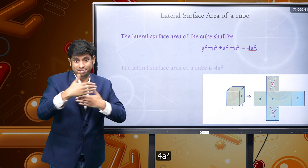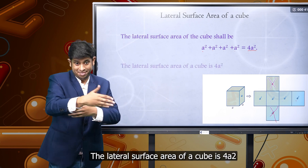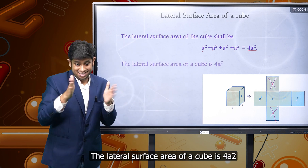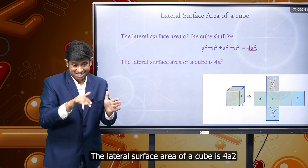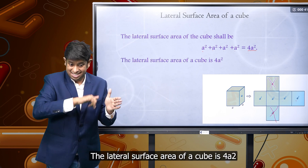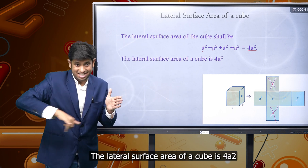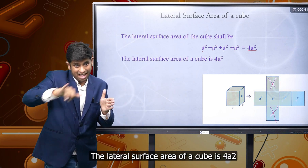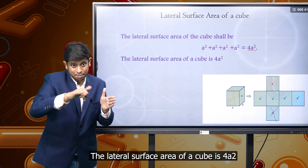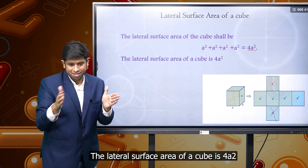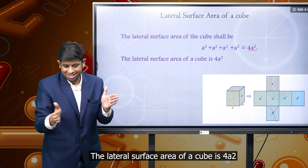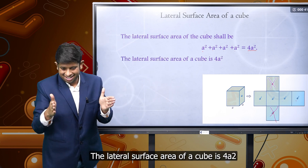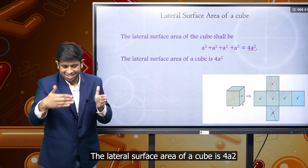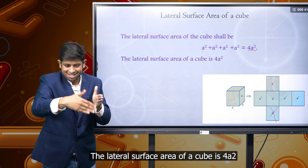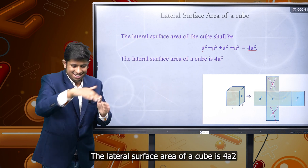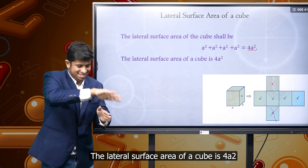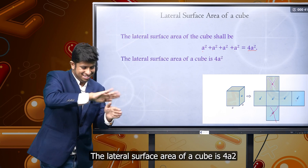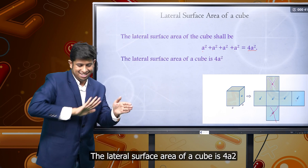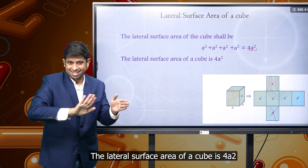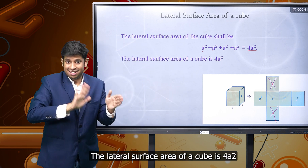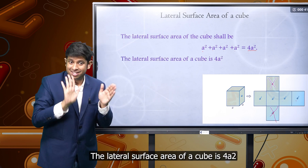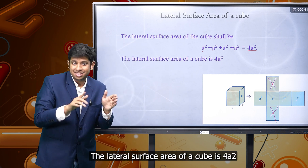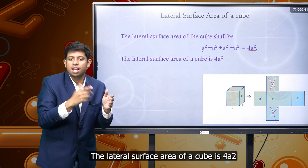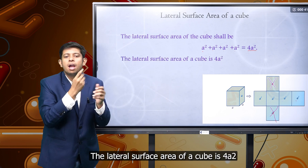The lateral surface area of a cube is 4A square.